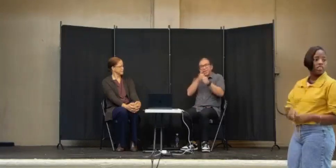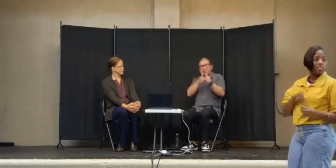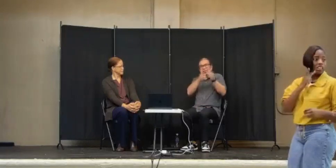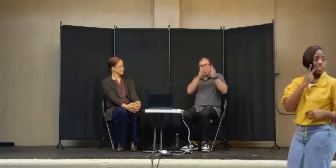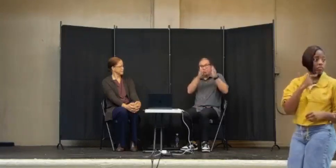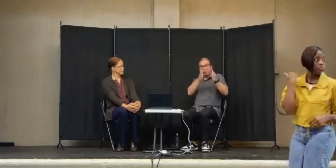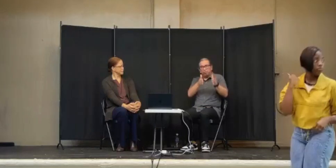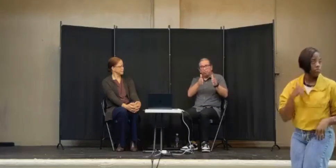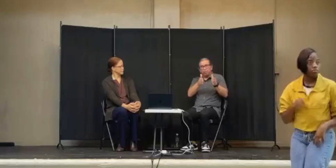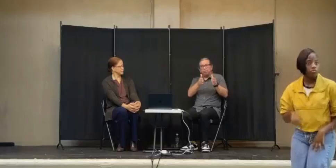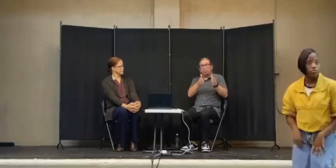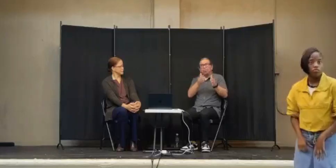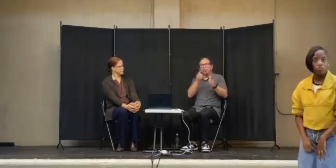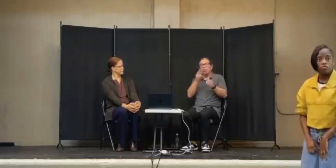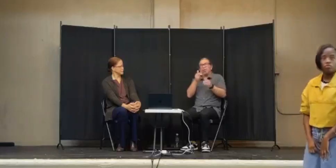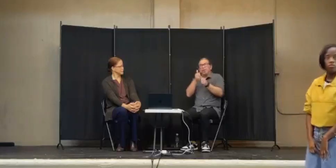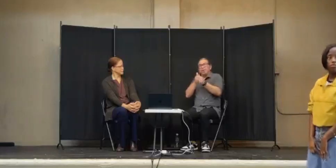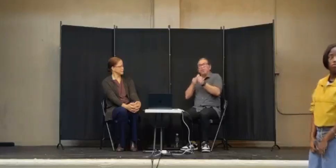me,